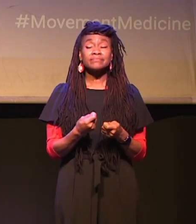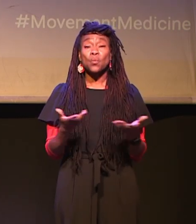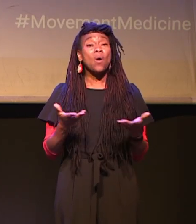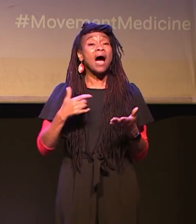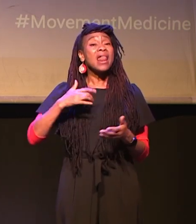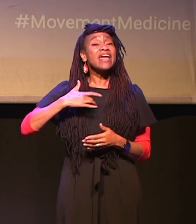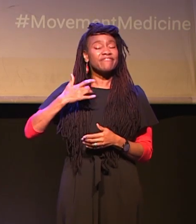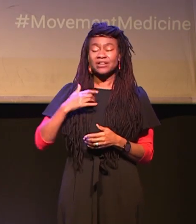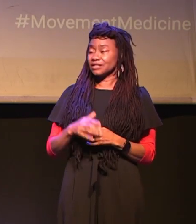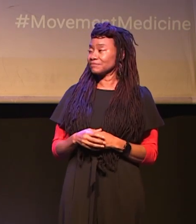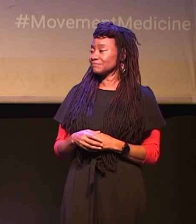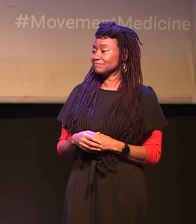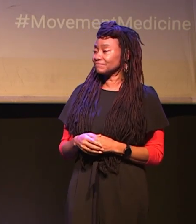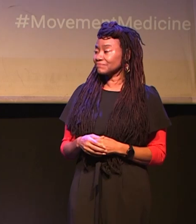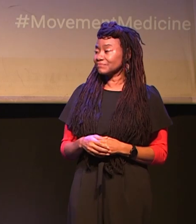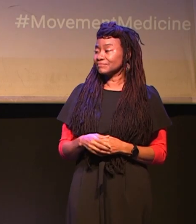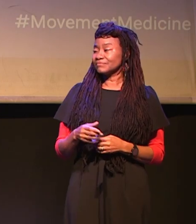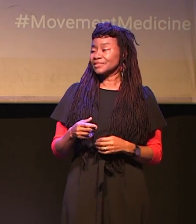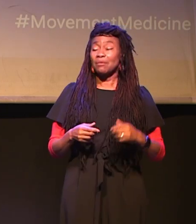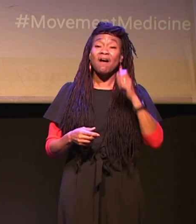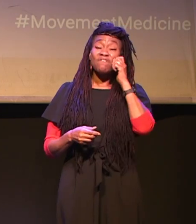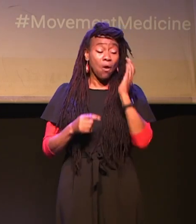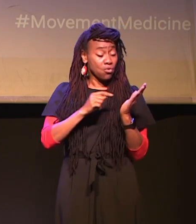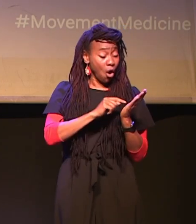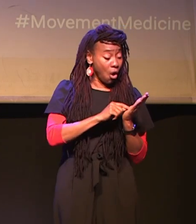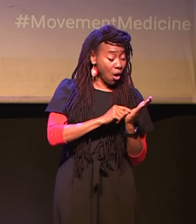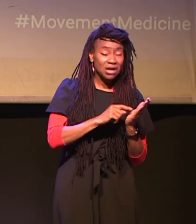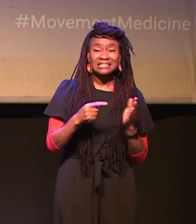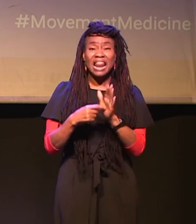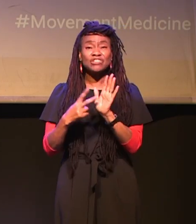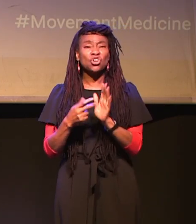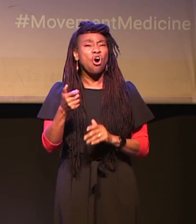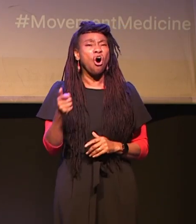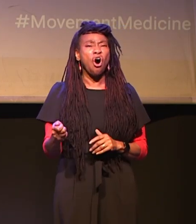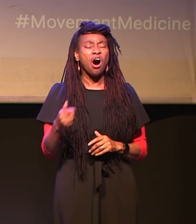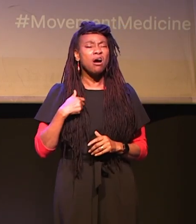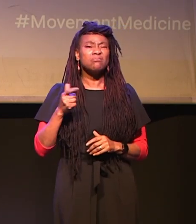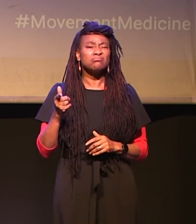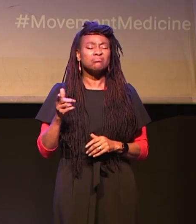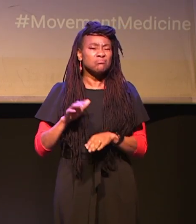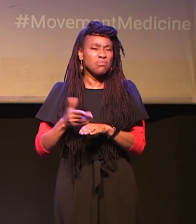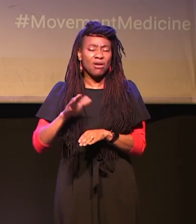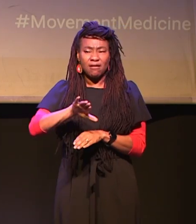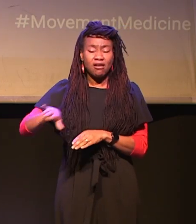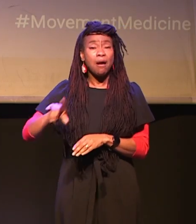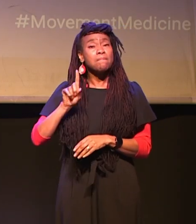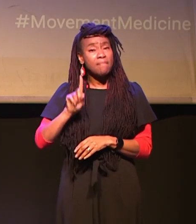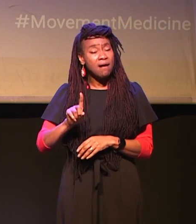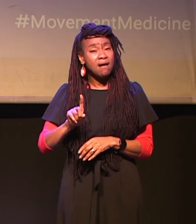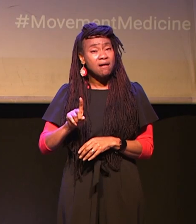on, well, I guess I turn on my phone. I don't really turn on the television. But I would say the right, where